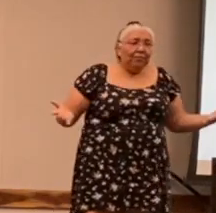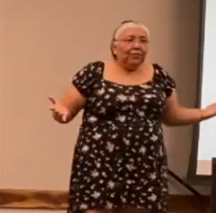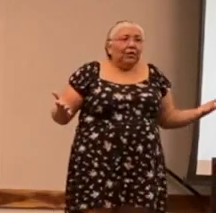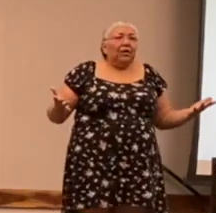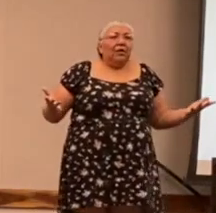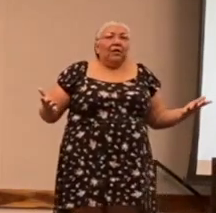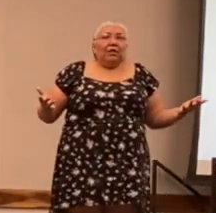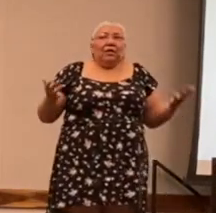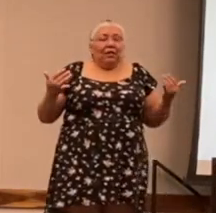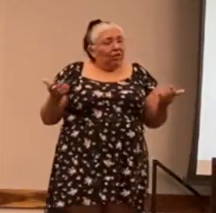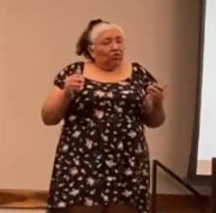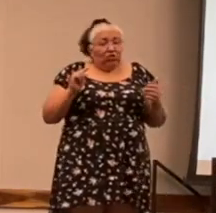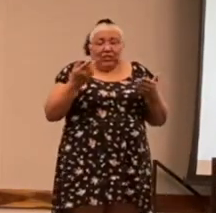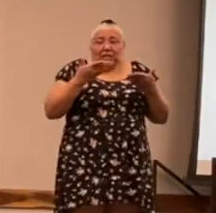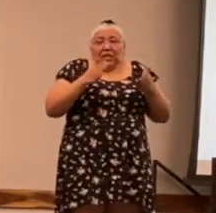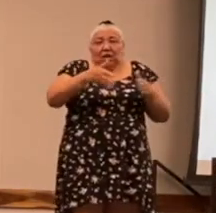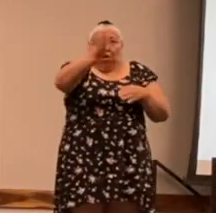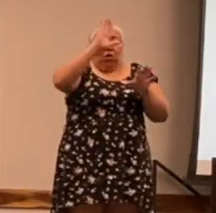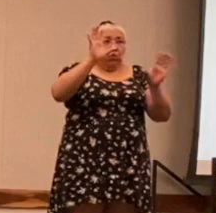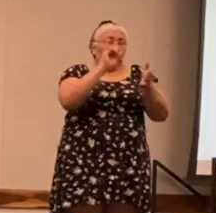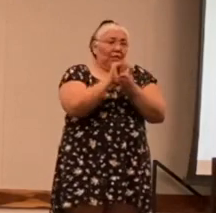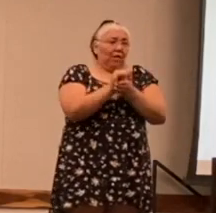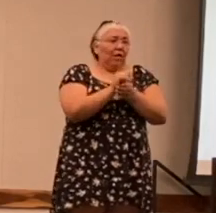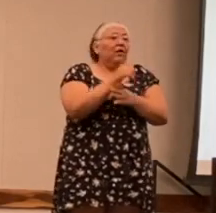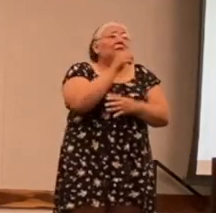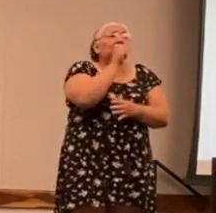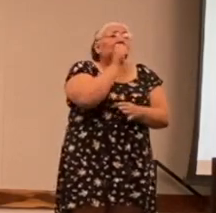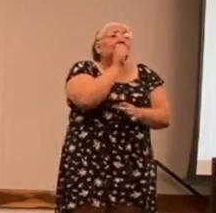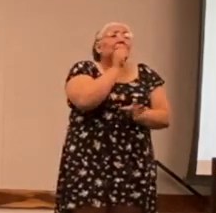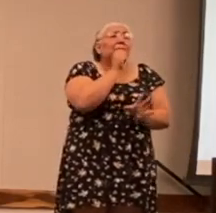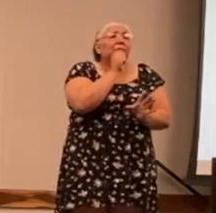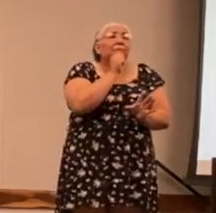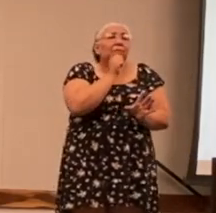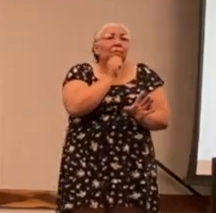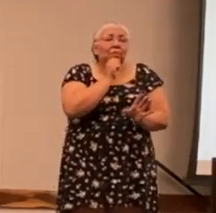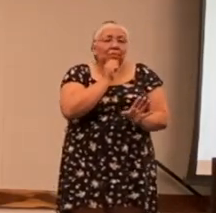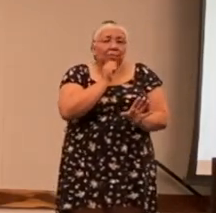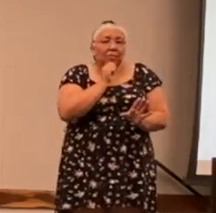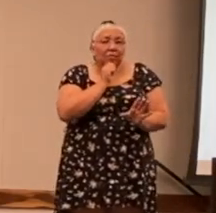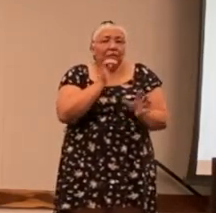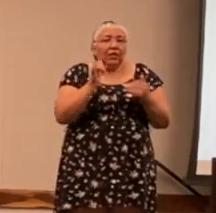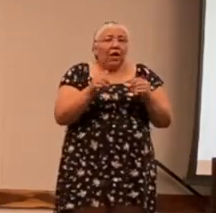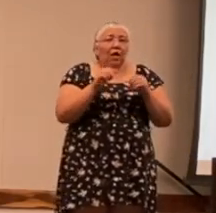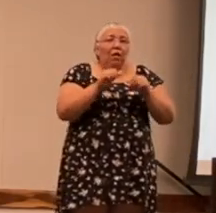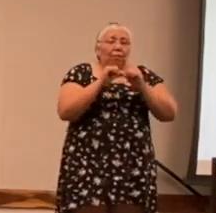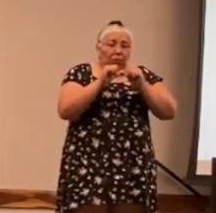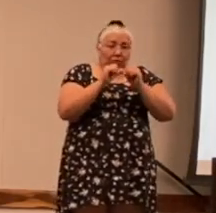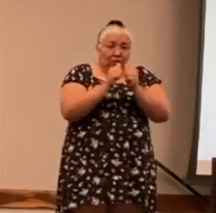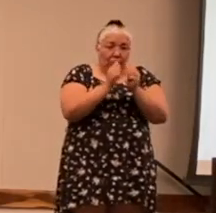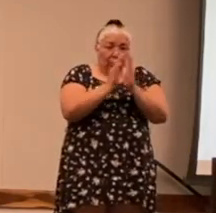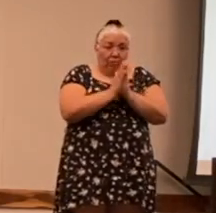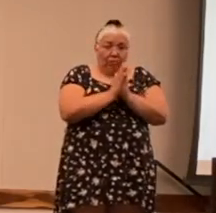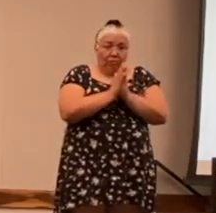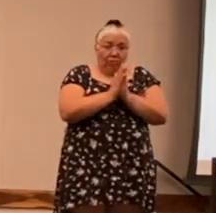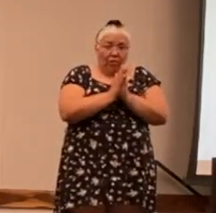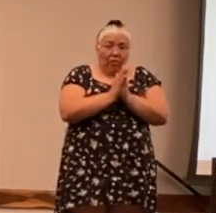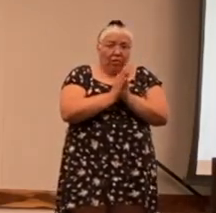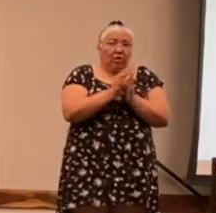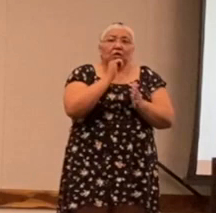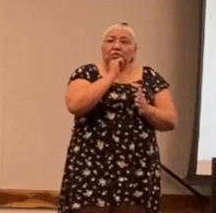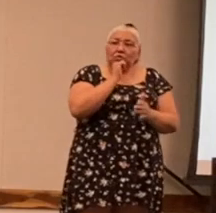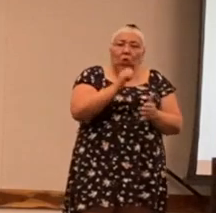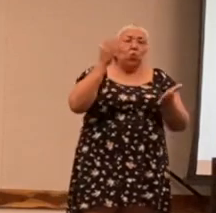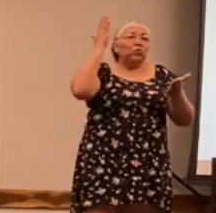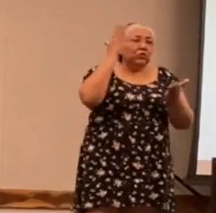Yes. So let's just let Him do it. Right? So be patient in affliction. Right? It says, persistent in prayer. Don't